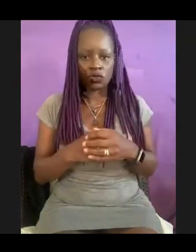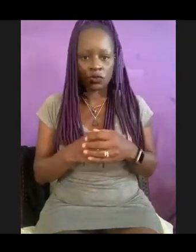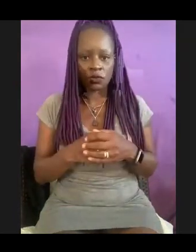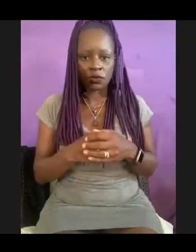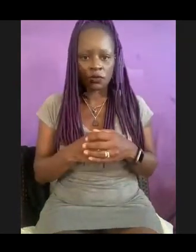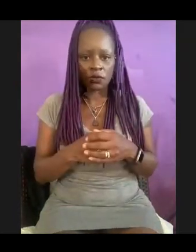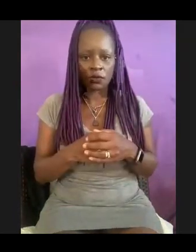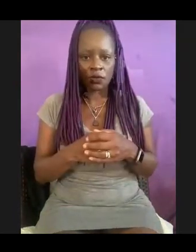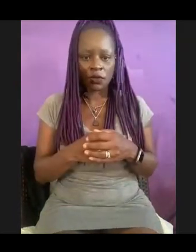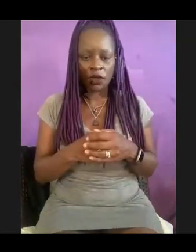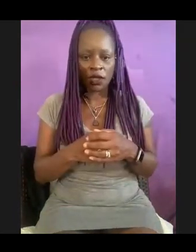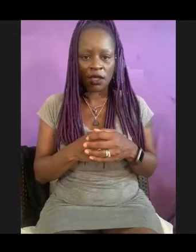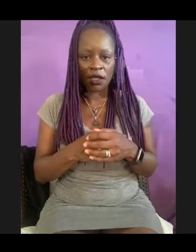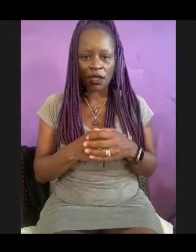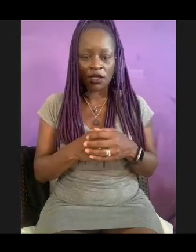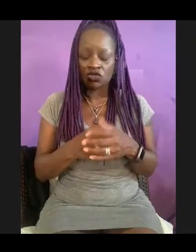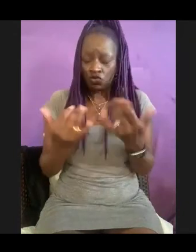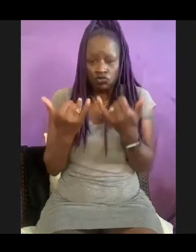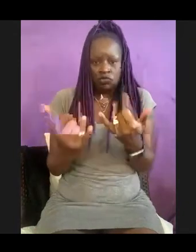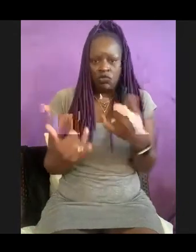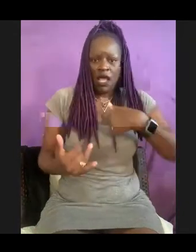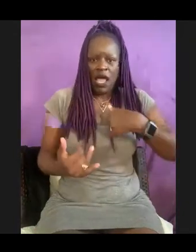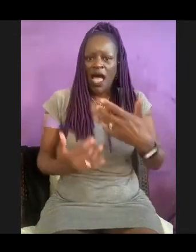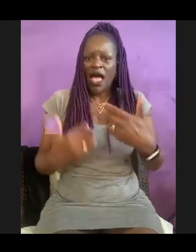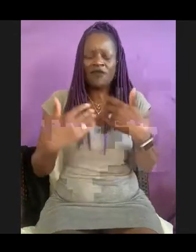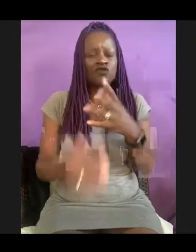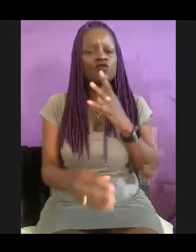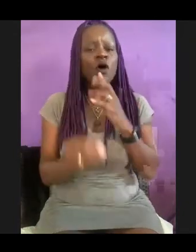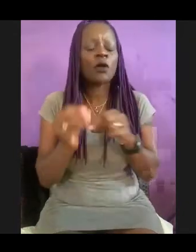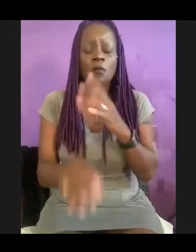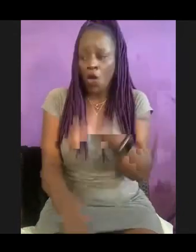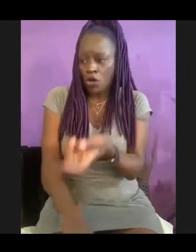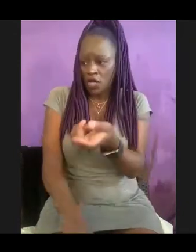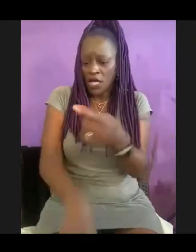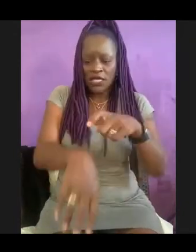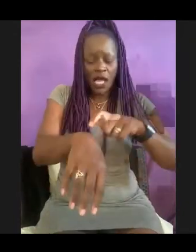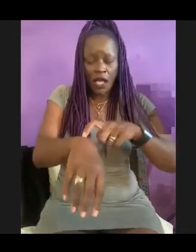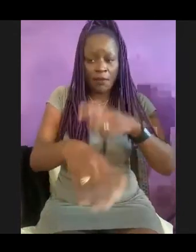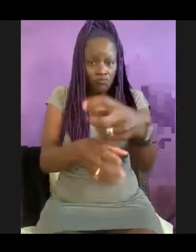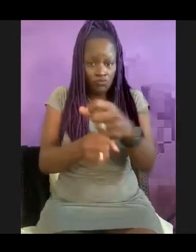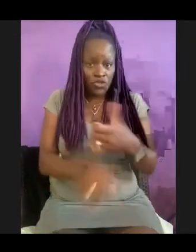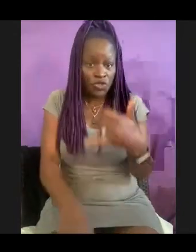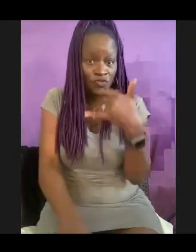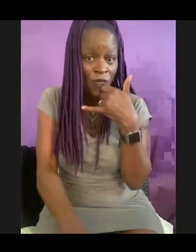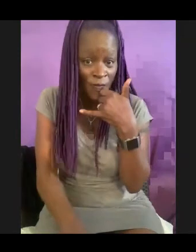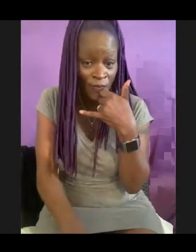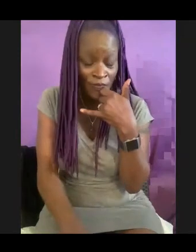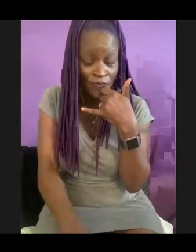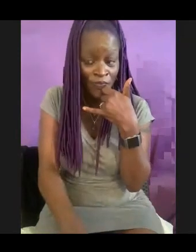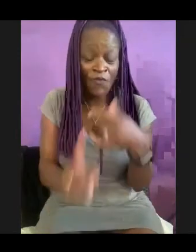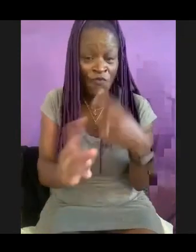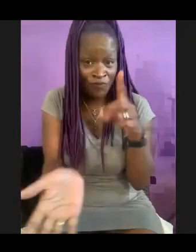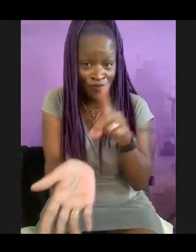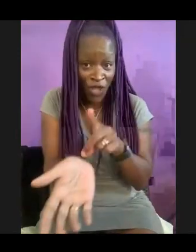Today, I'm here to talk about the time I received a call from a physician who wanted